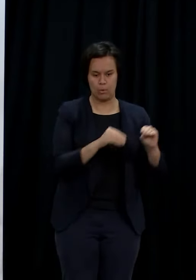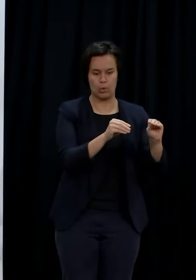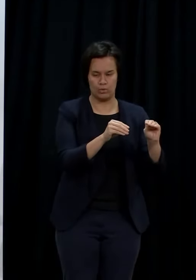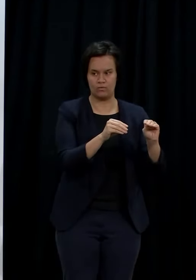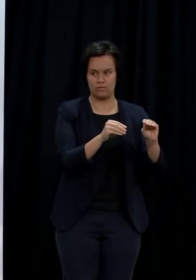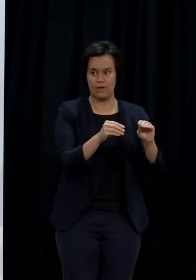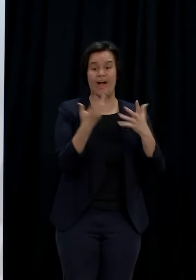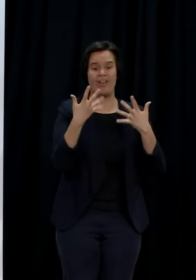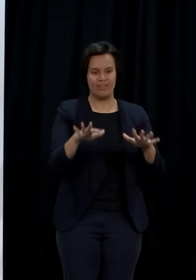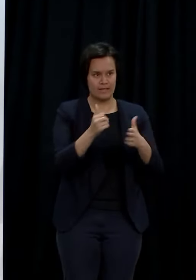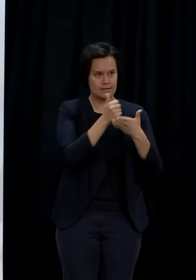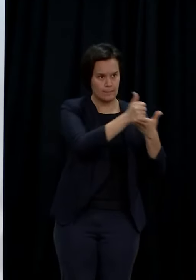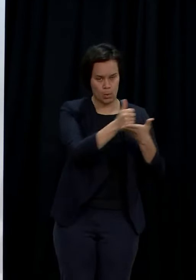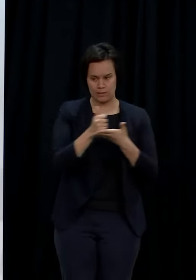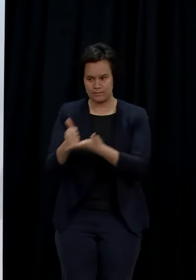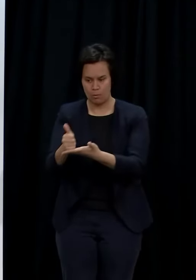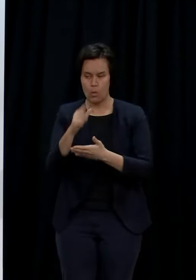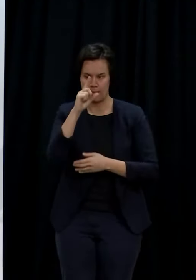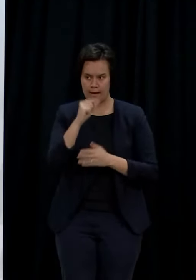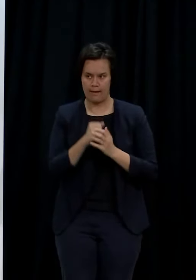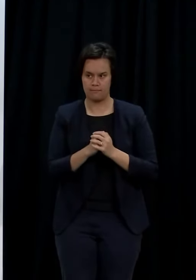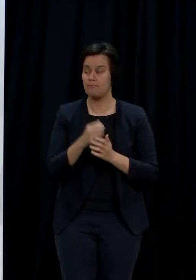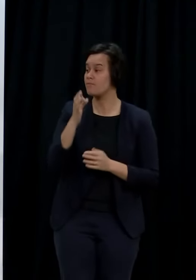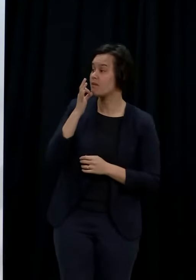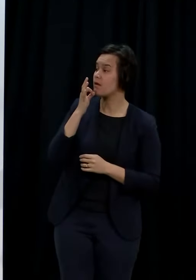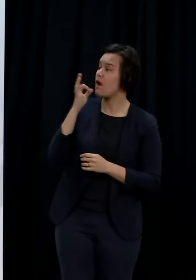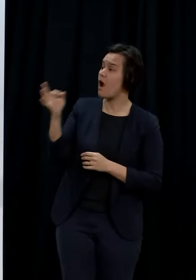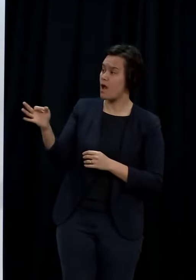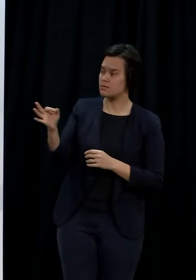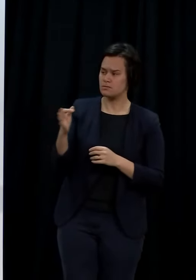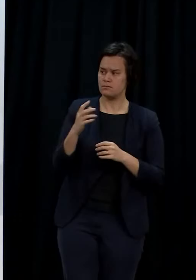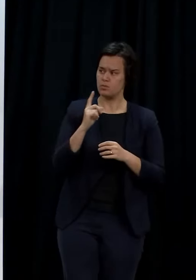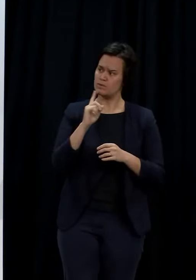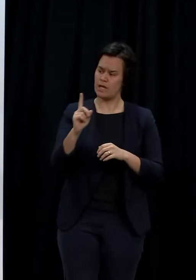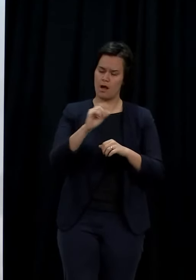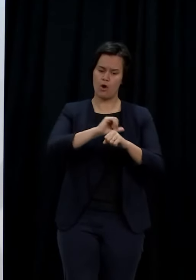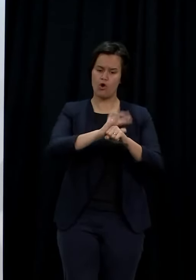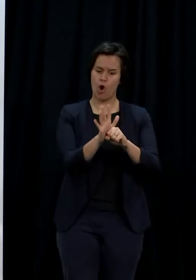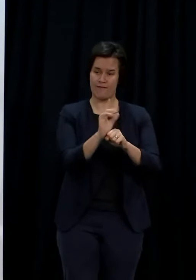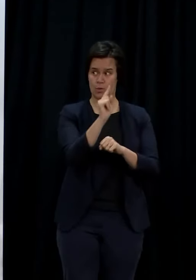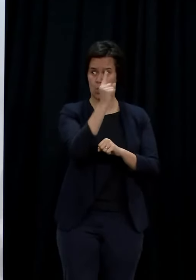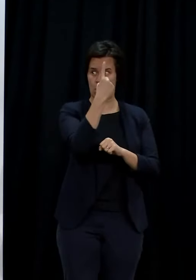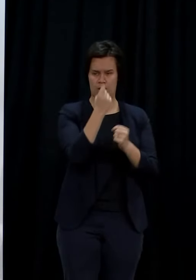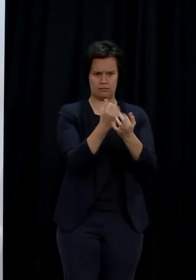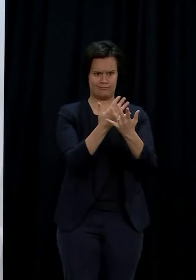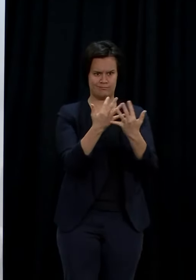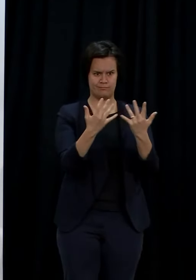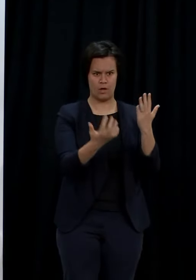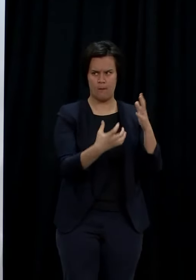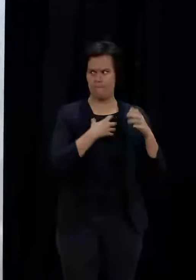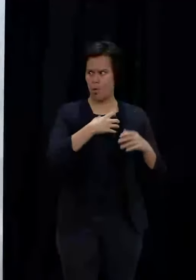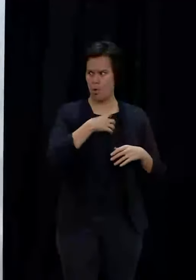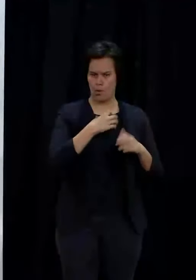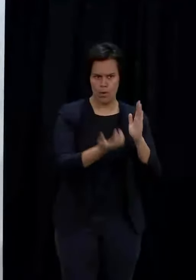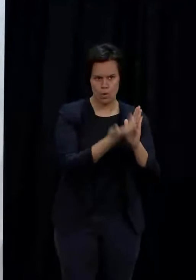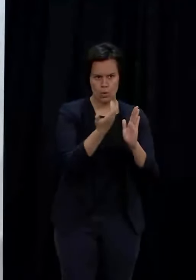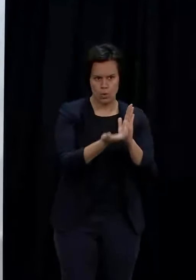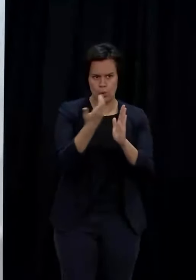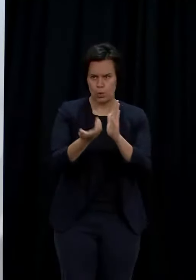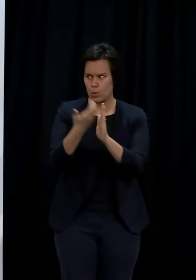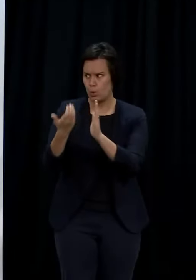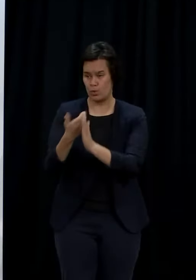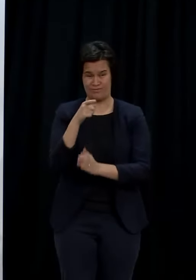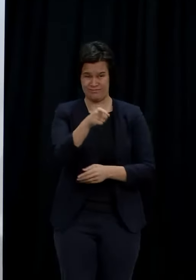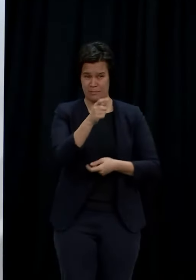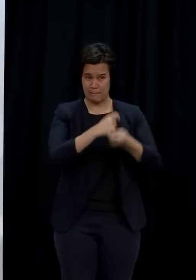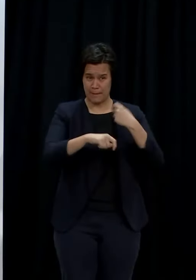in our quarantine facilities. With the increase in cases that you talked about in Auckland, is that going to become a bigger problem, and are you going to be able to